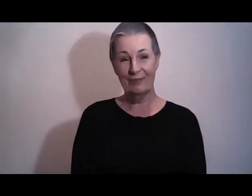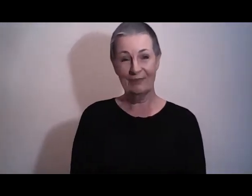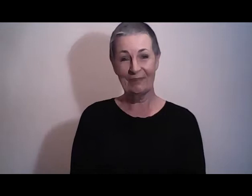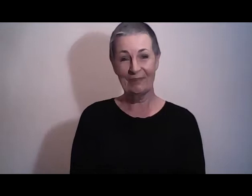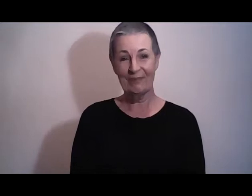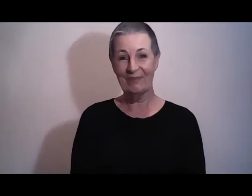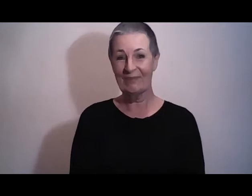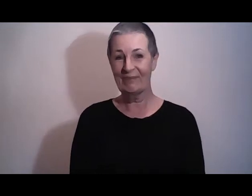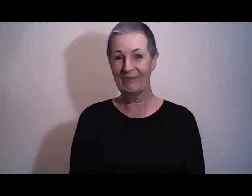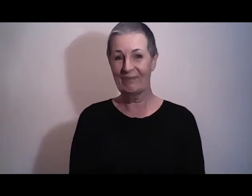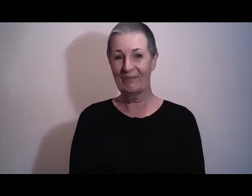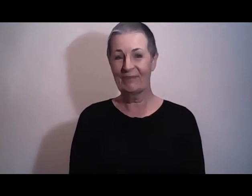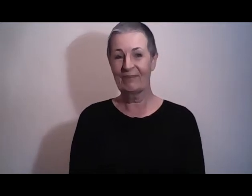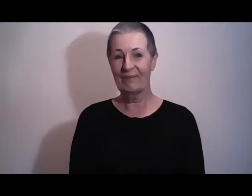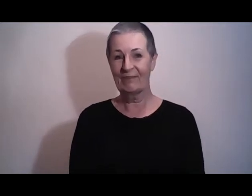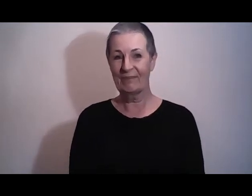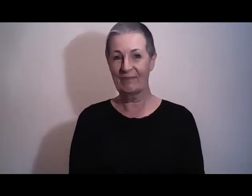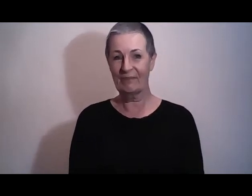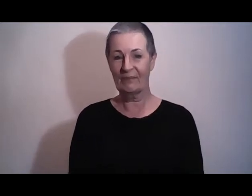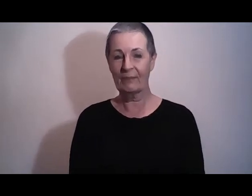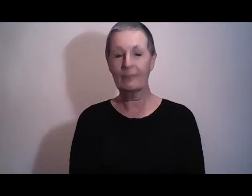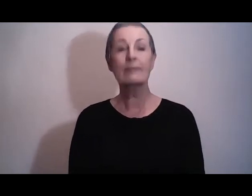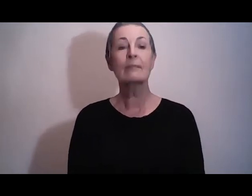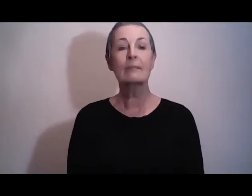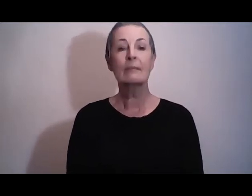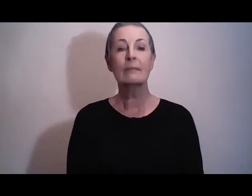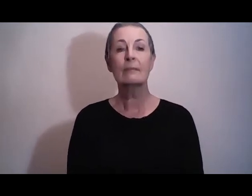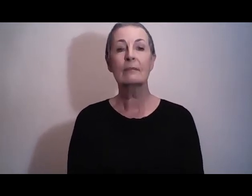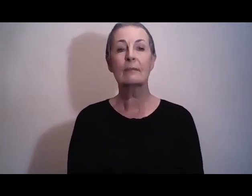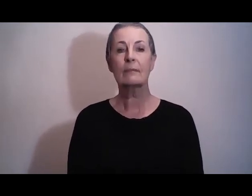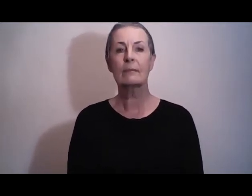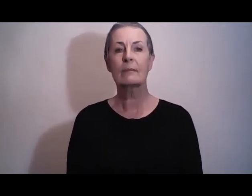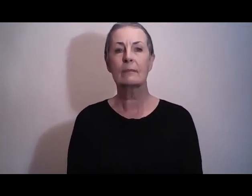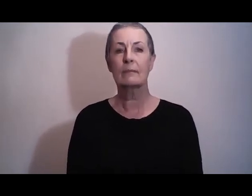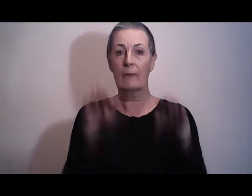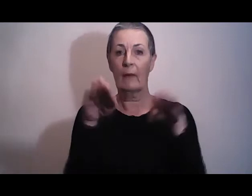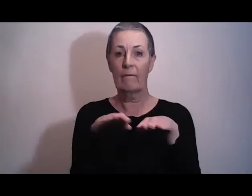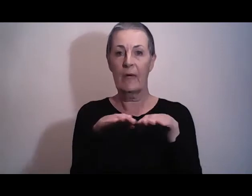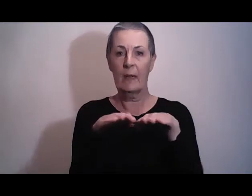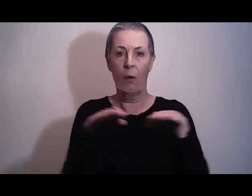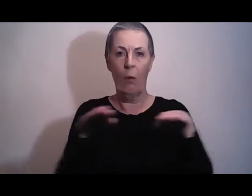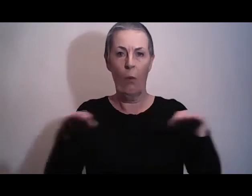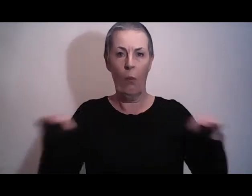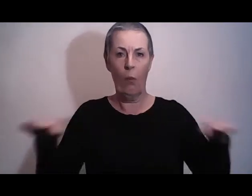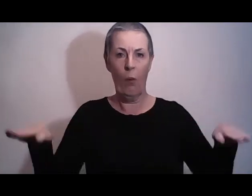So now I'm going to show you standing, having your feet further than shoulder width apart,